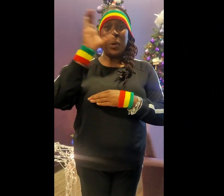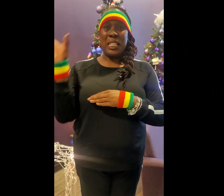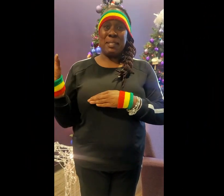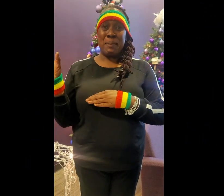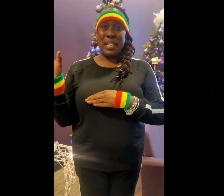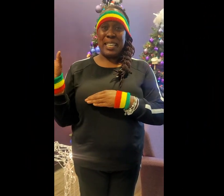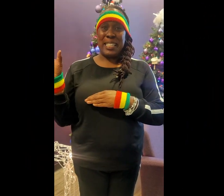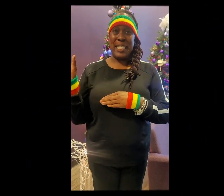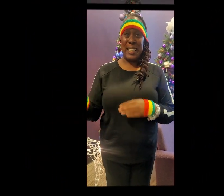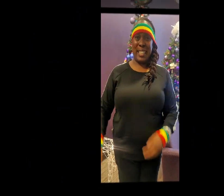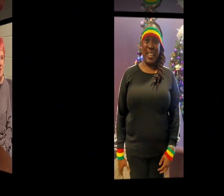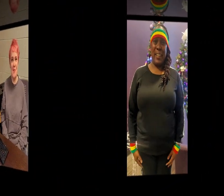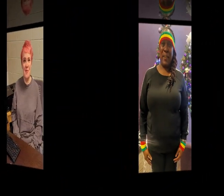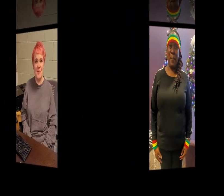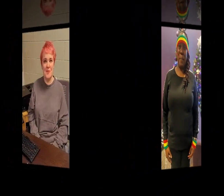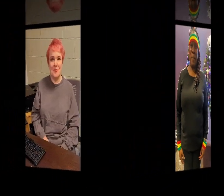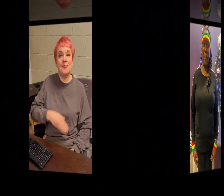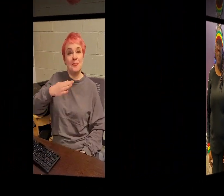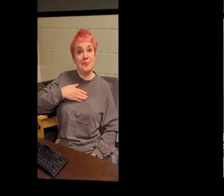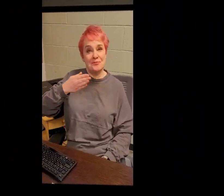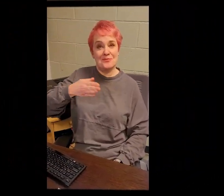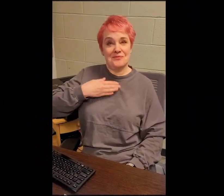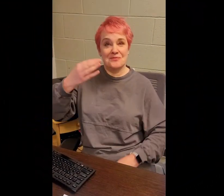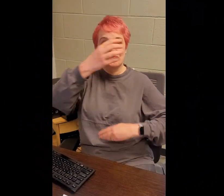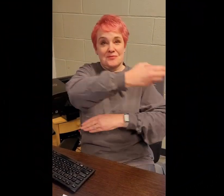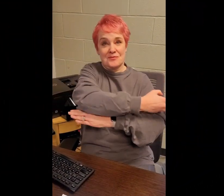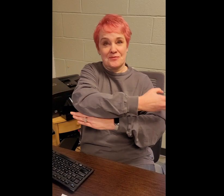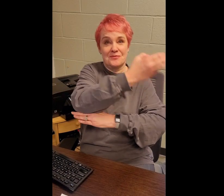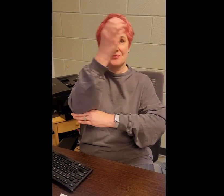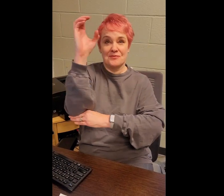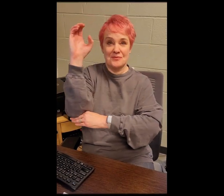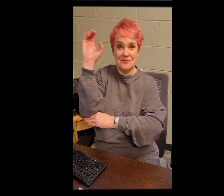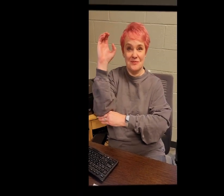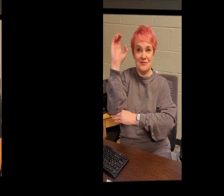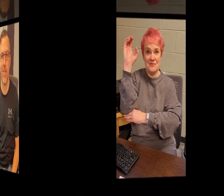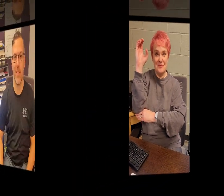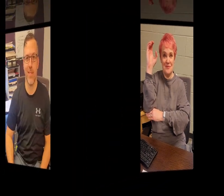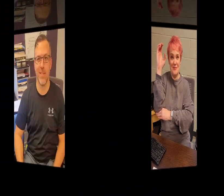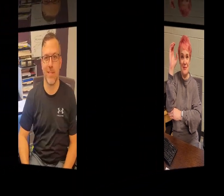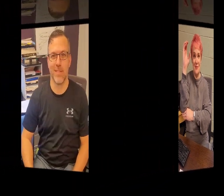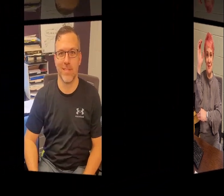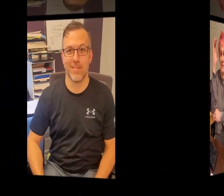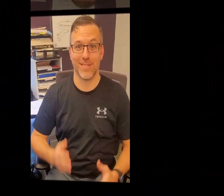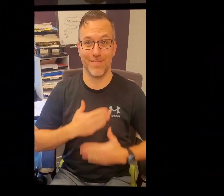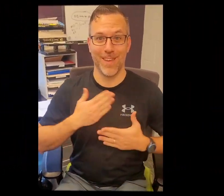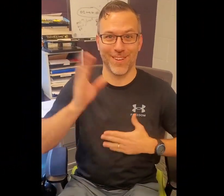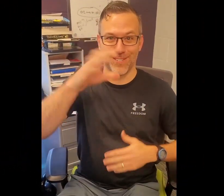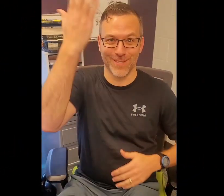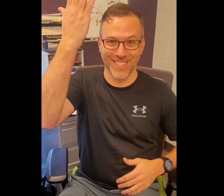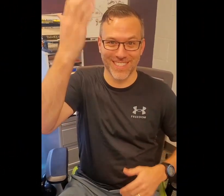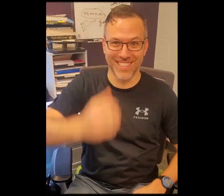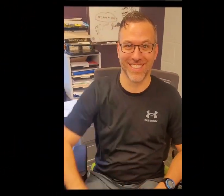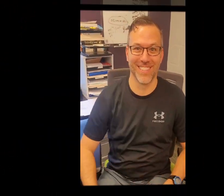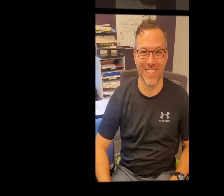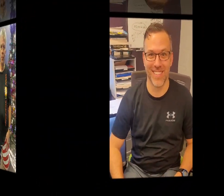bring us a figgy pudding. Now figgy pudding? No, figgy pudding. It's made with figs. Oh, sorry. And bacon.